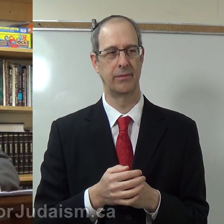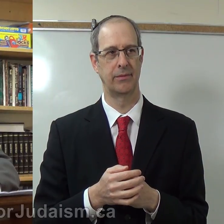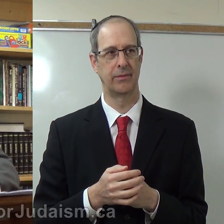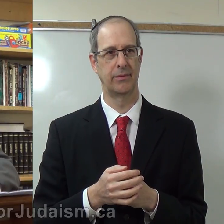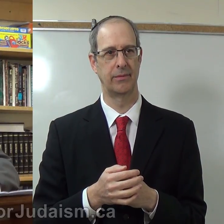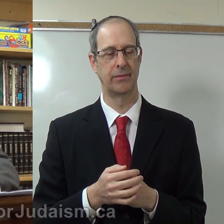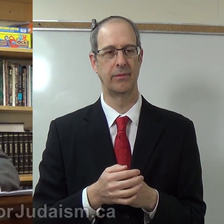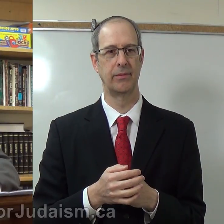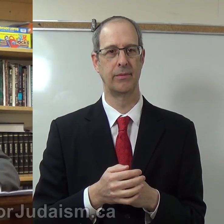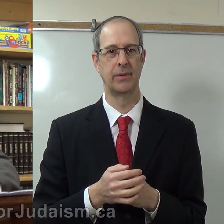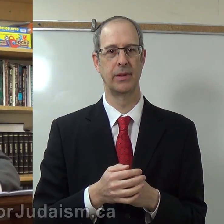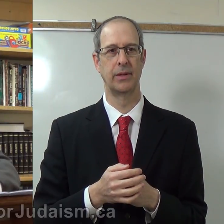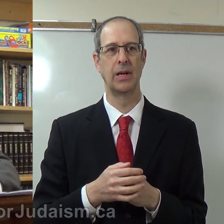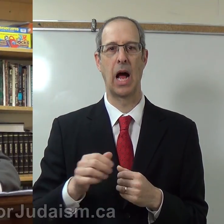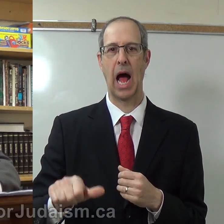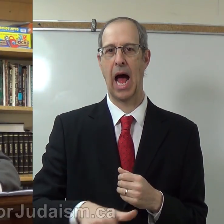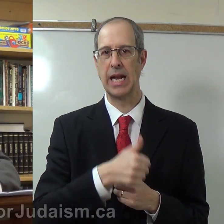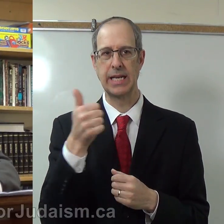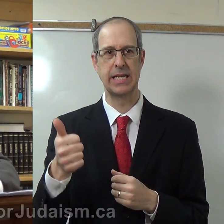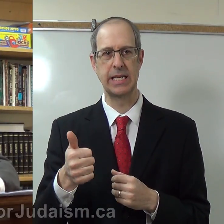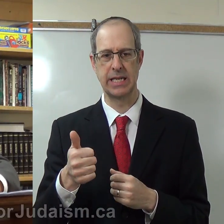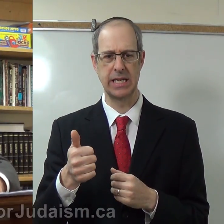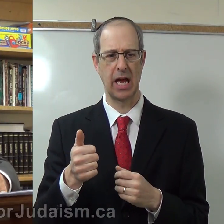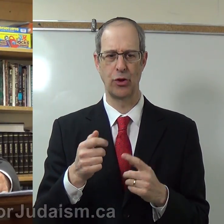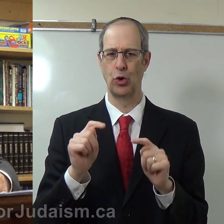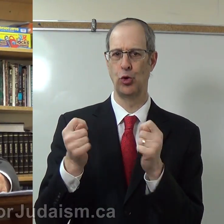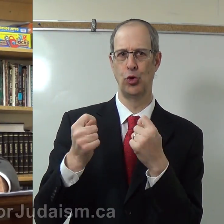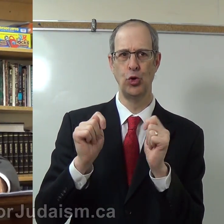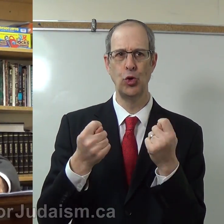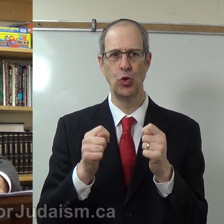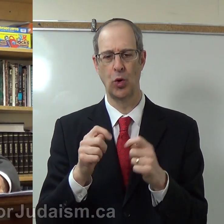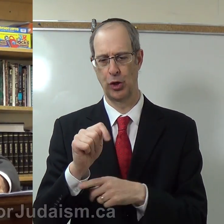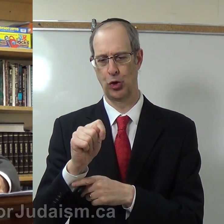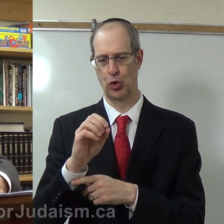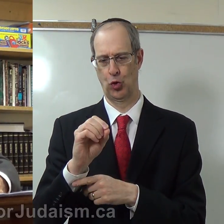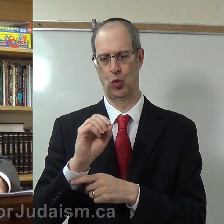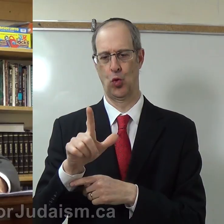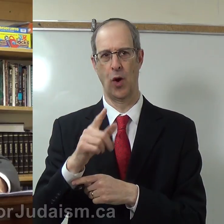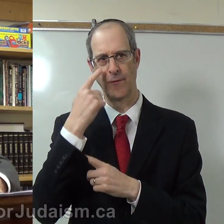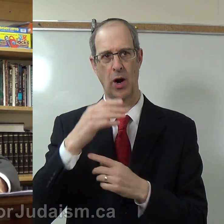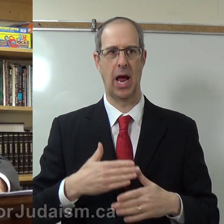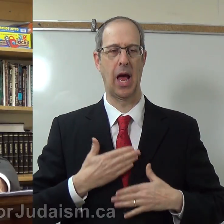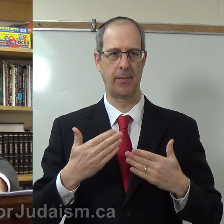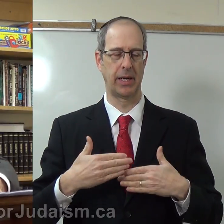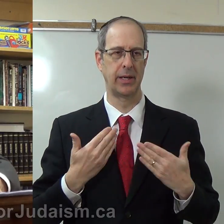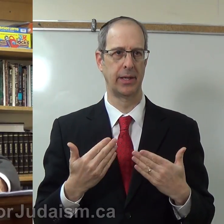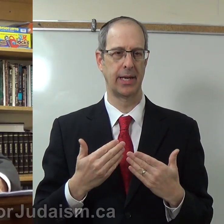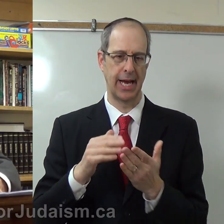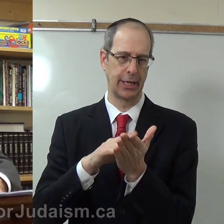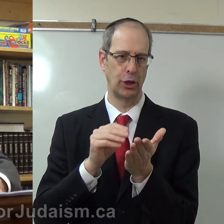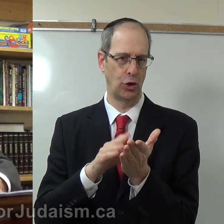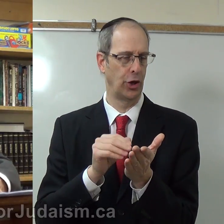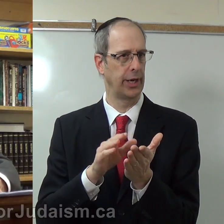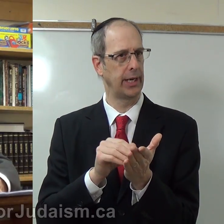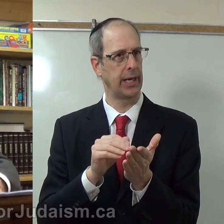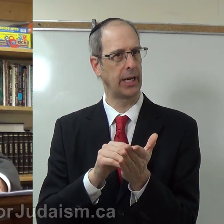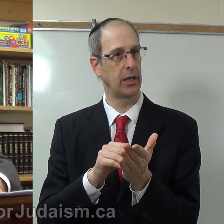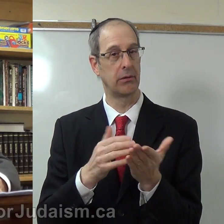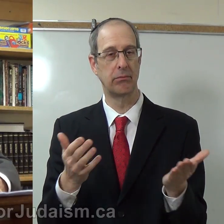another very very powerful tool for happiness is learning to be thankful